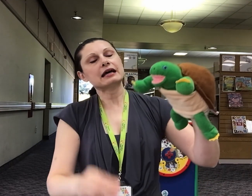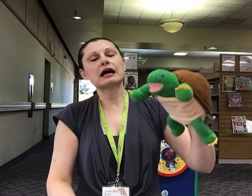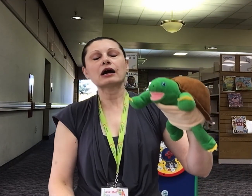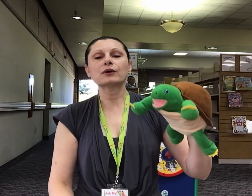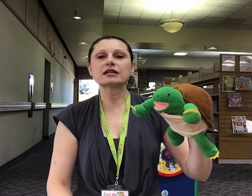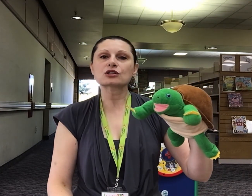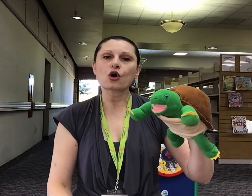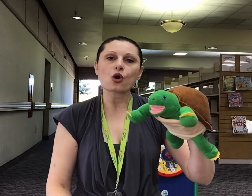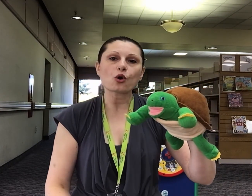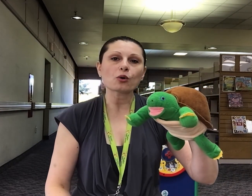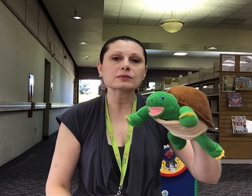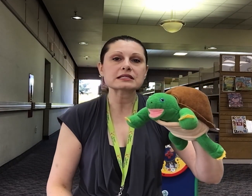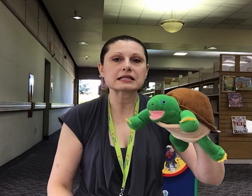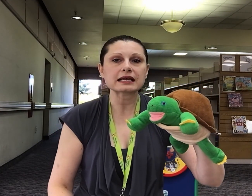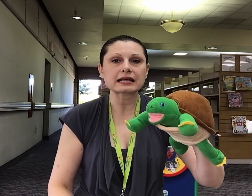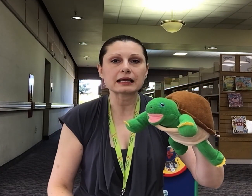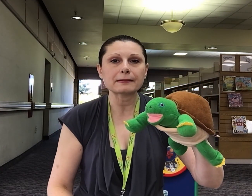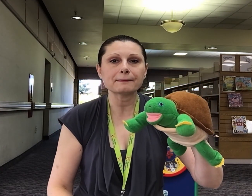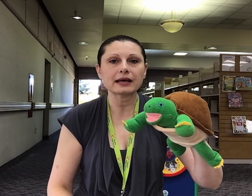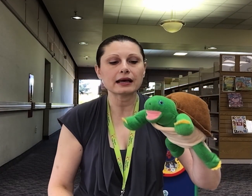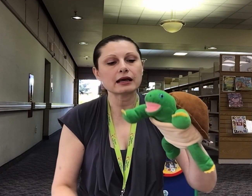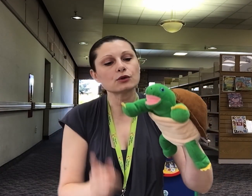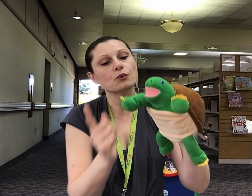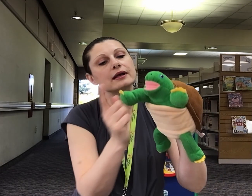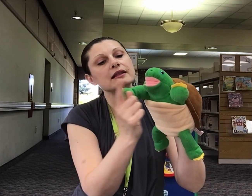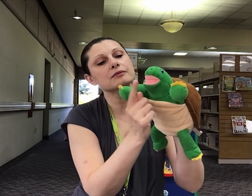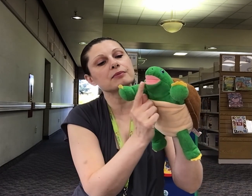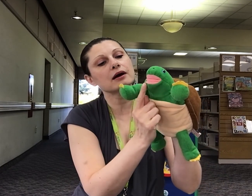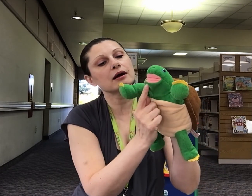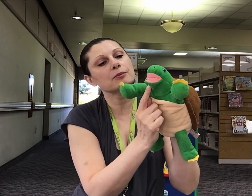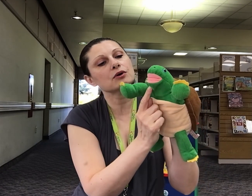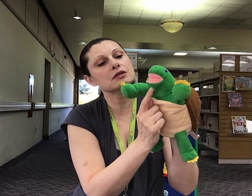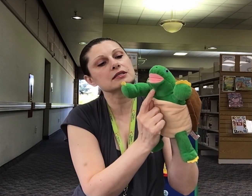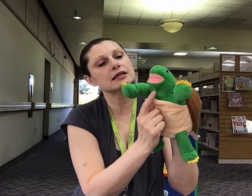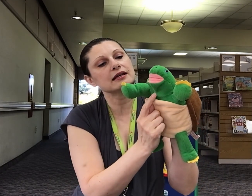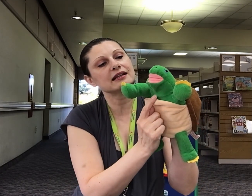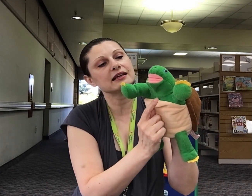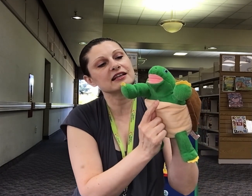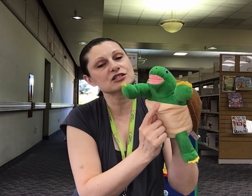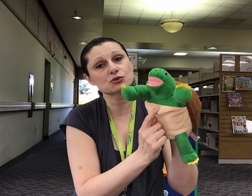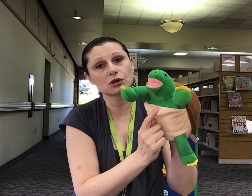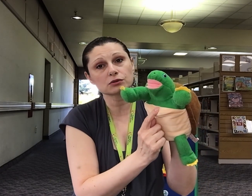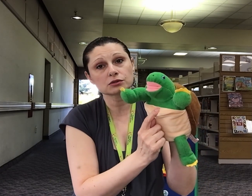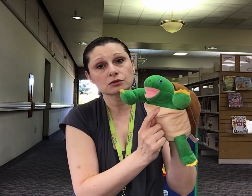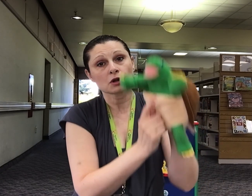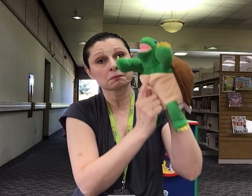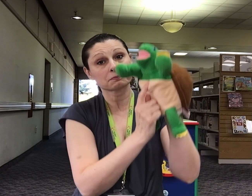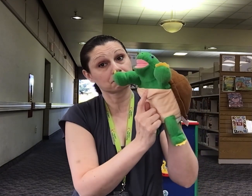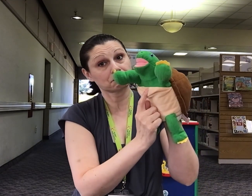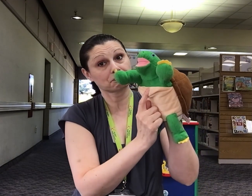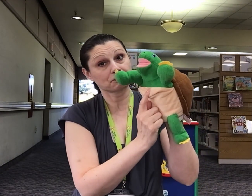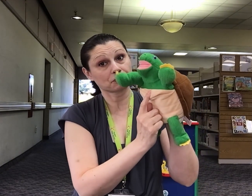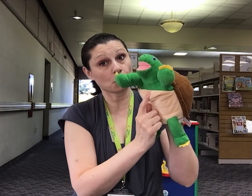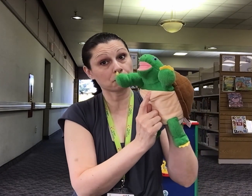Now he's homesick in bed with bubbles in his throat.